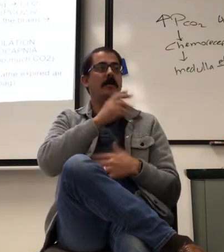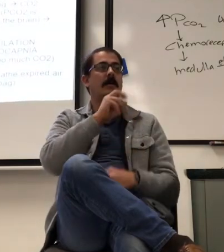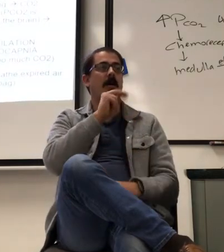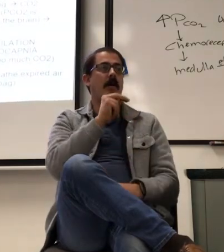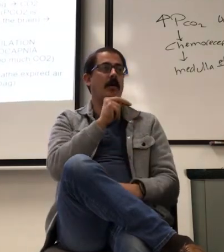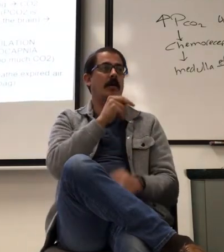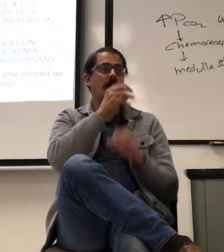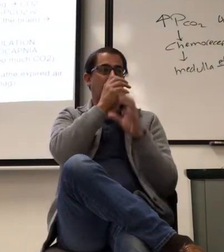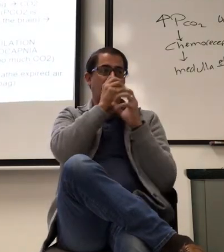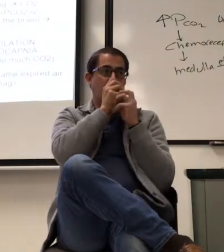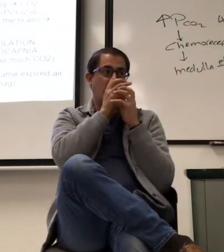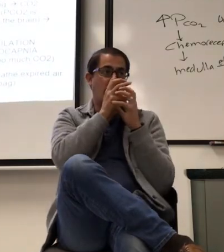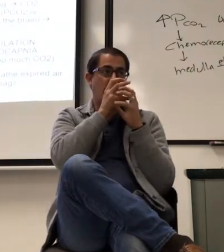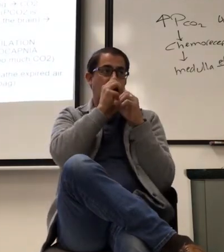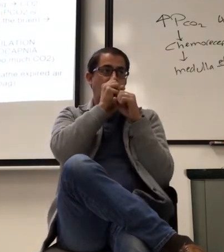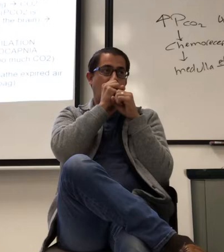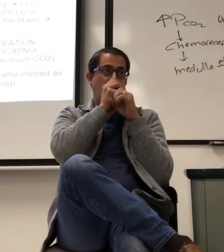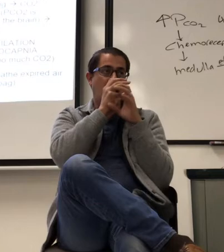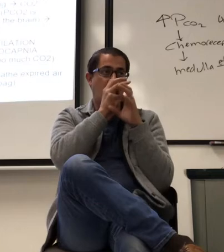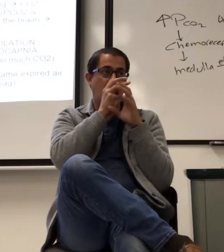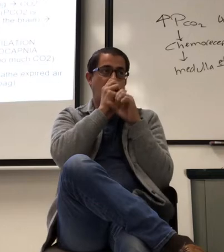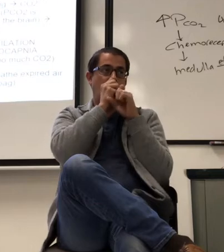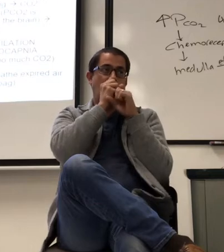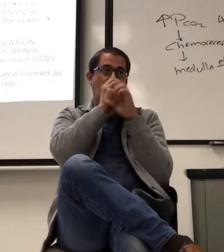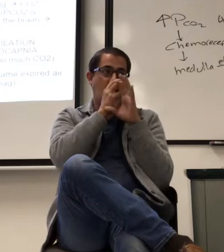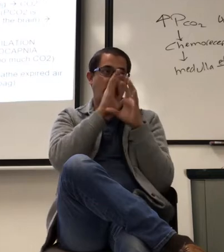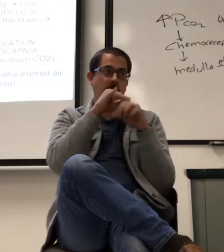from a paper bag or something.